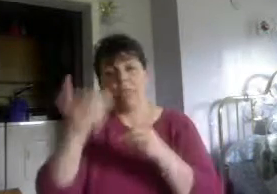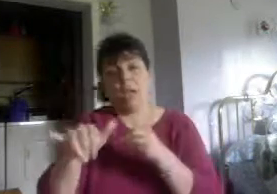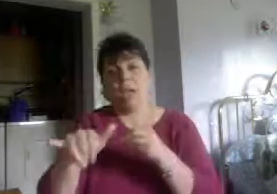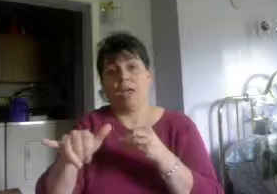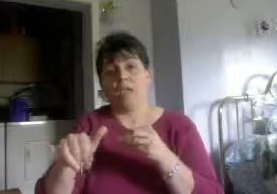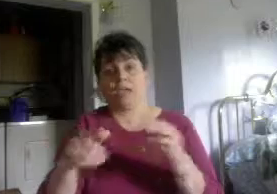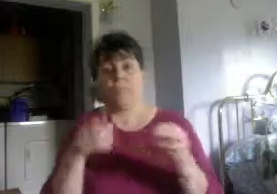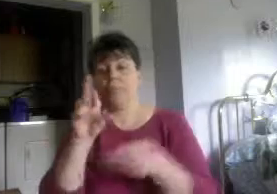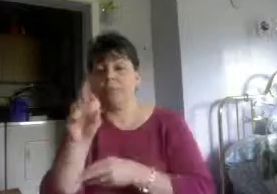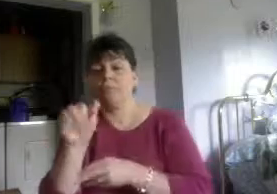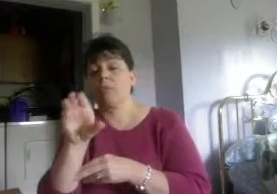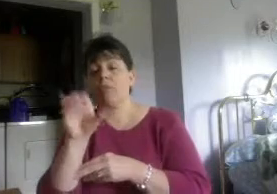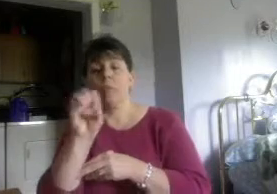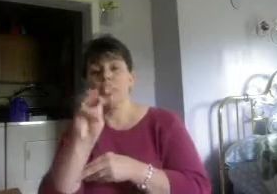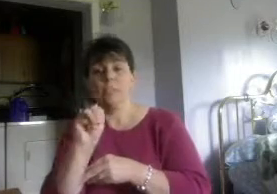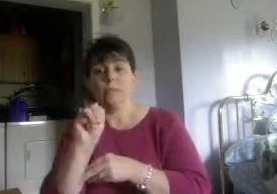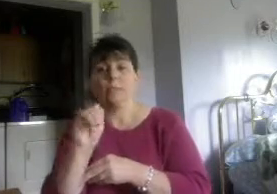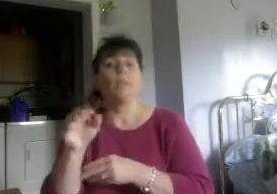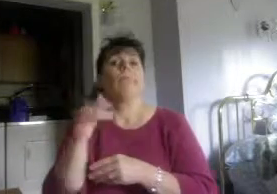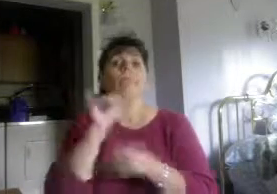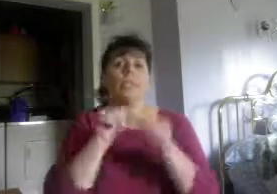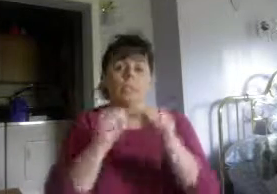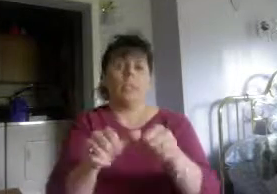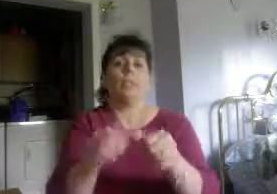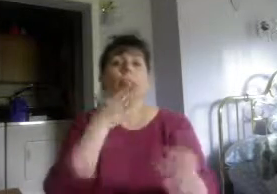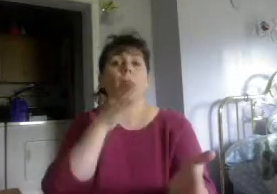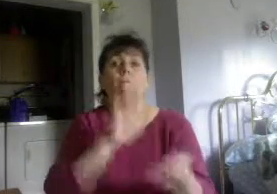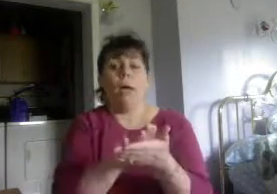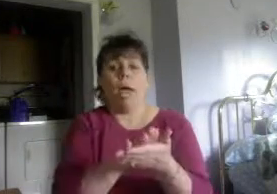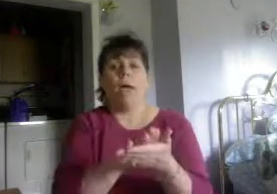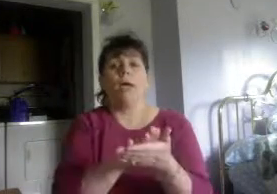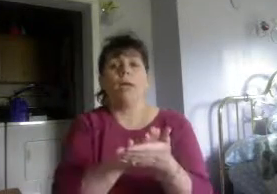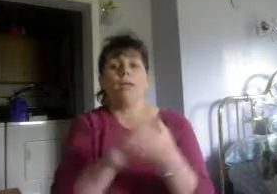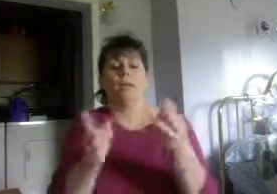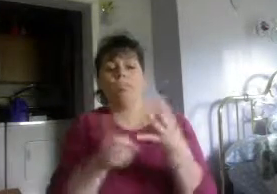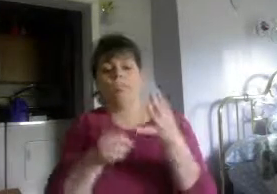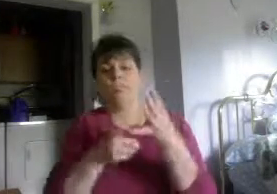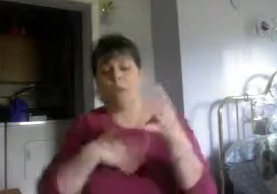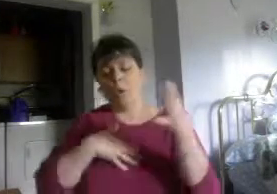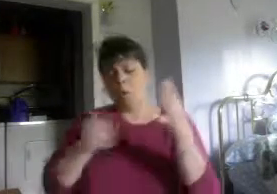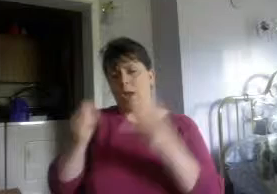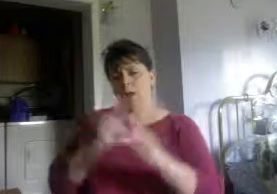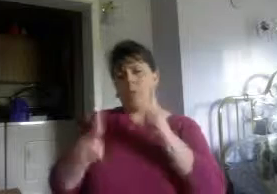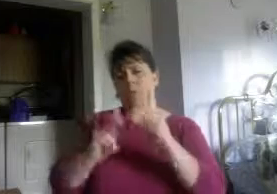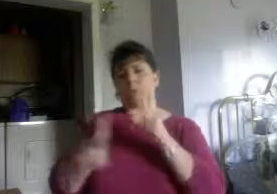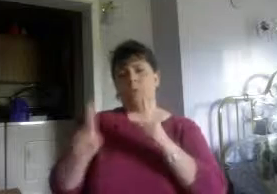it was 50 years ago. White people have some justification today for charges of reverse